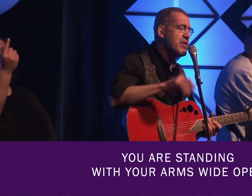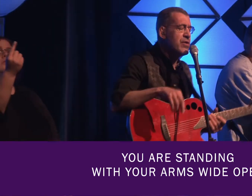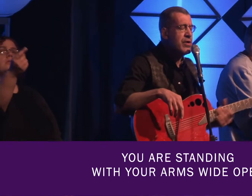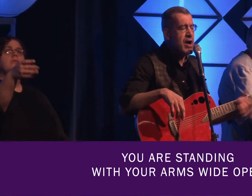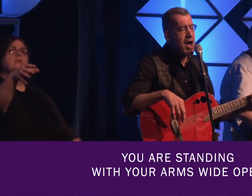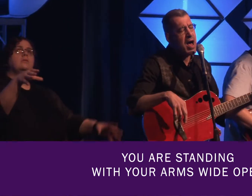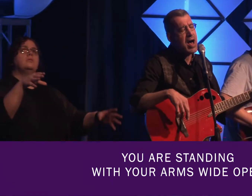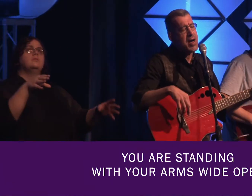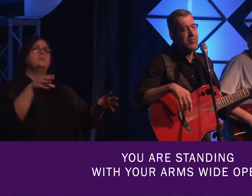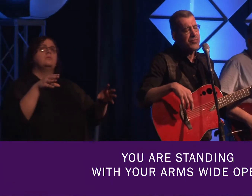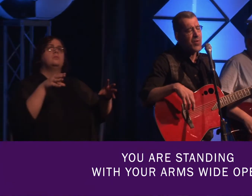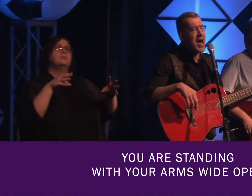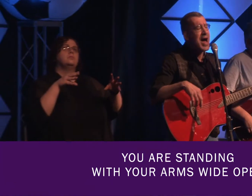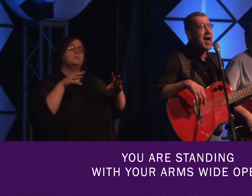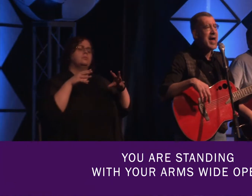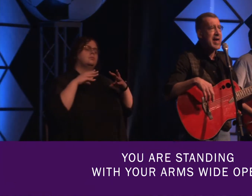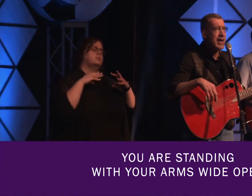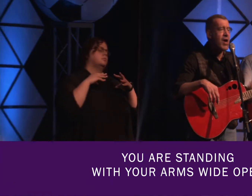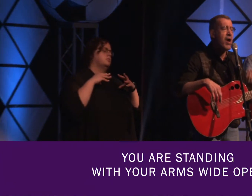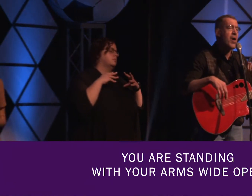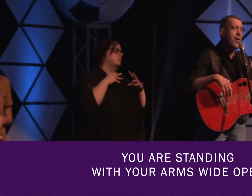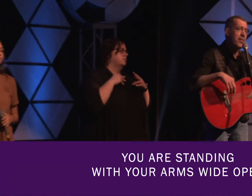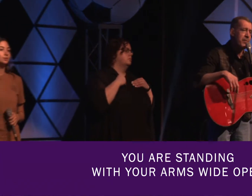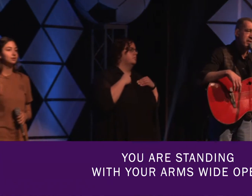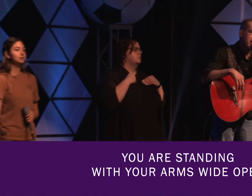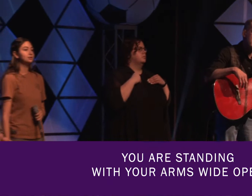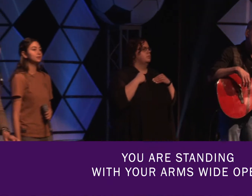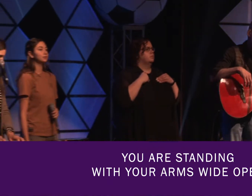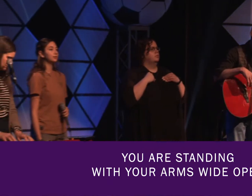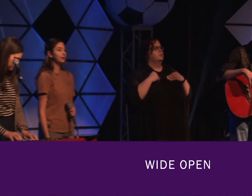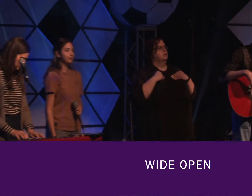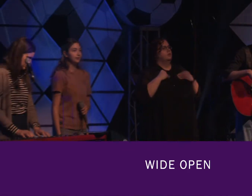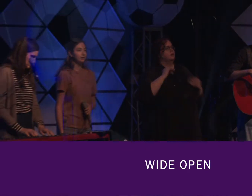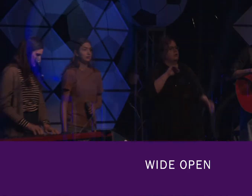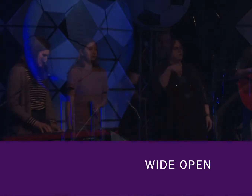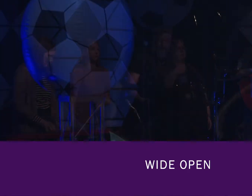with your arms wide open,